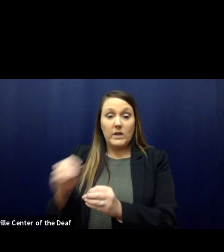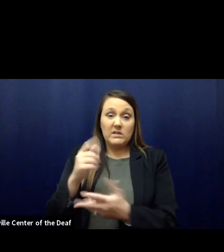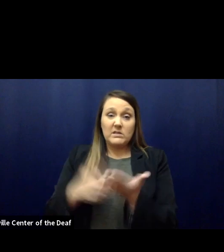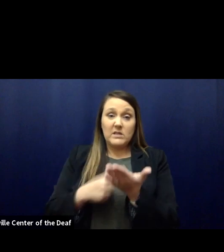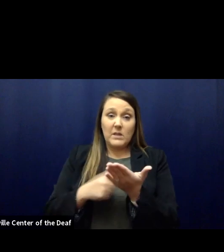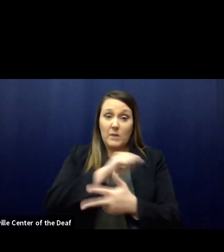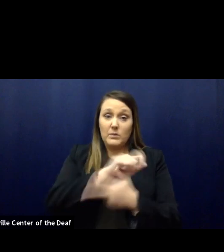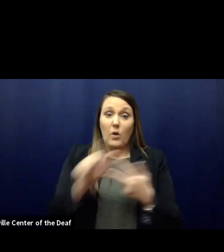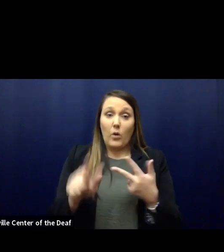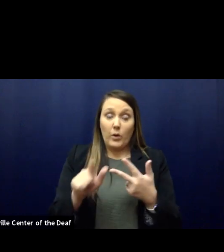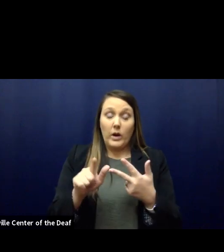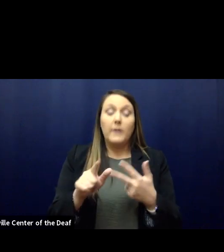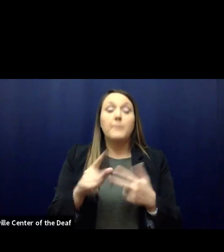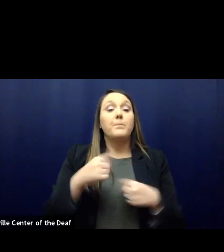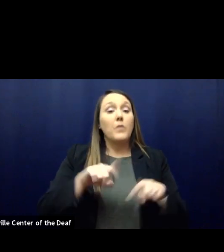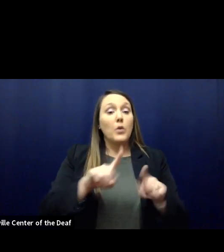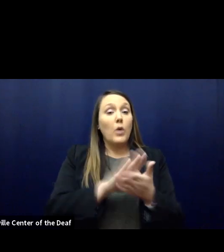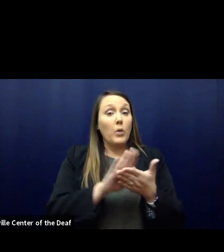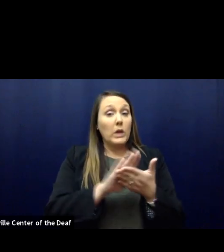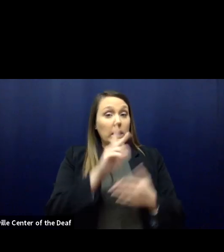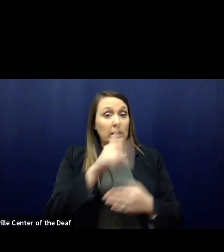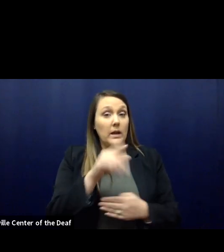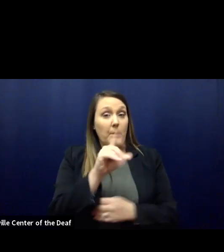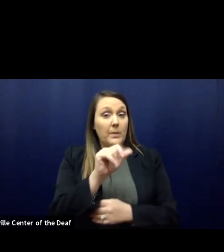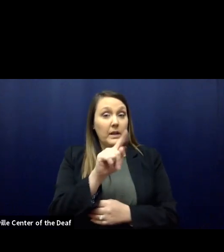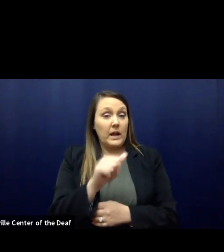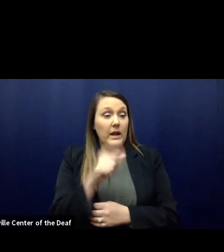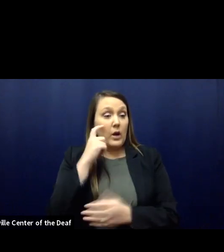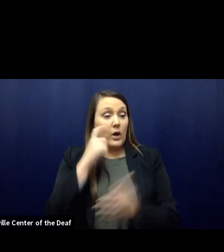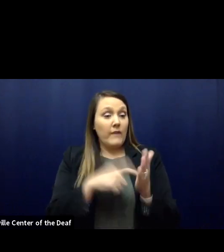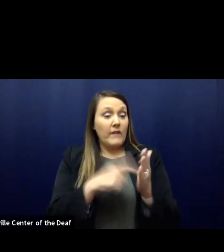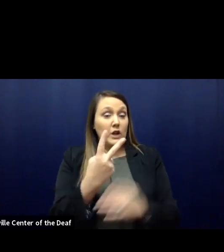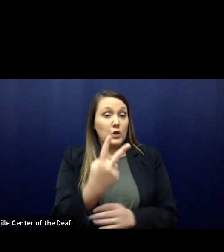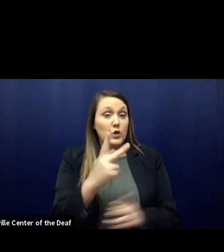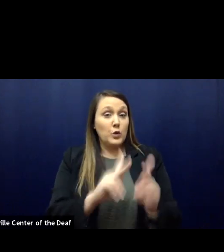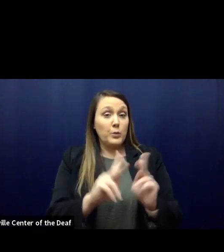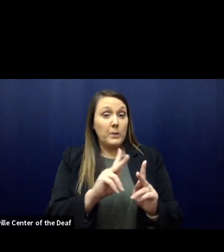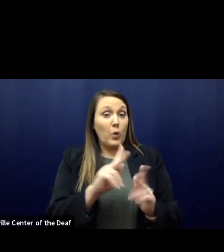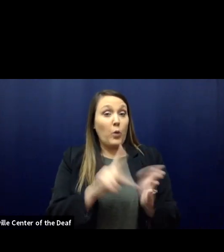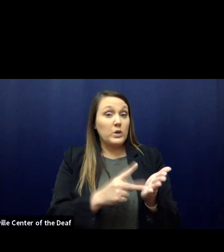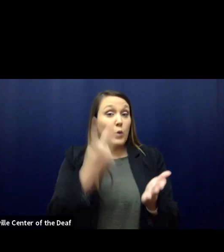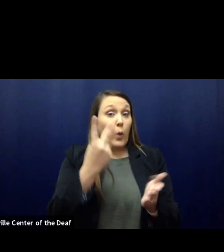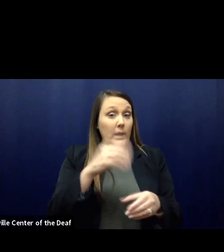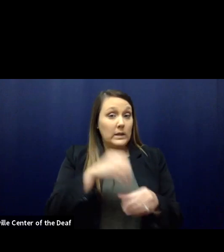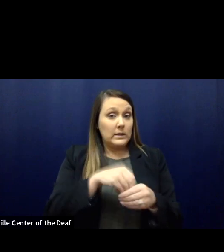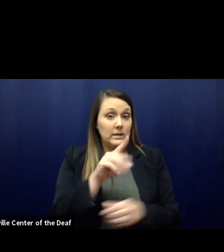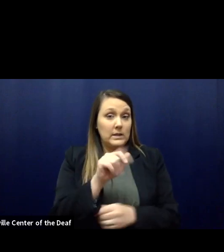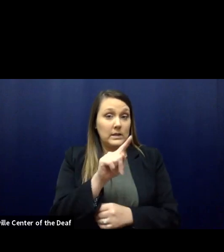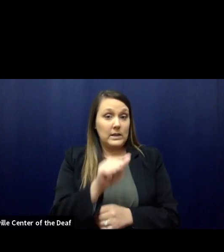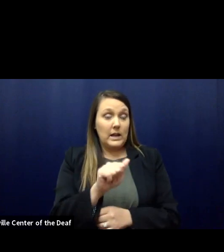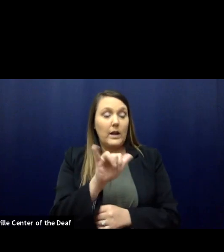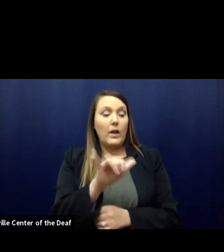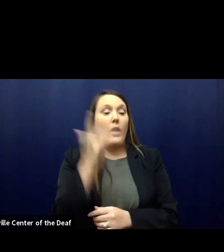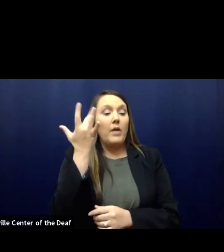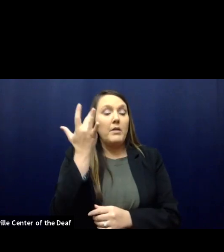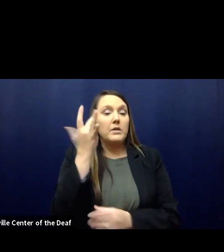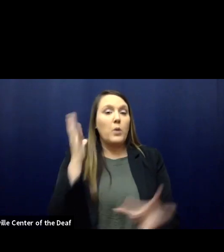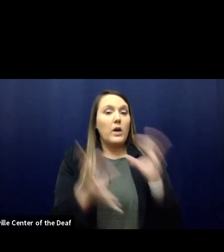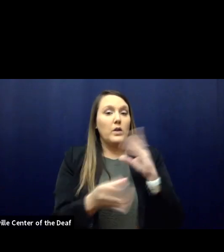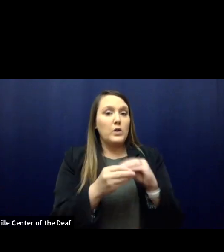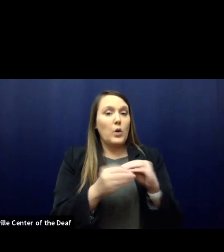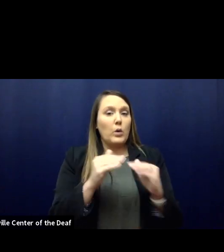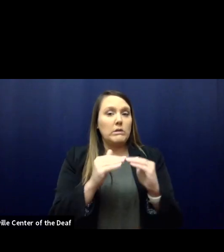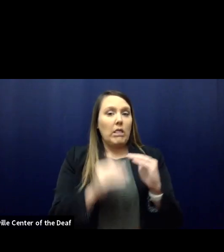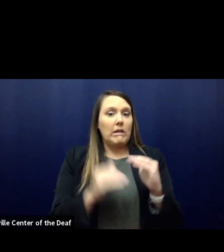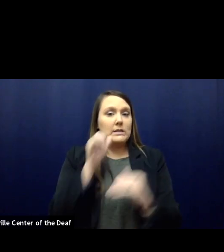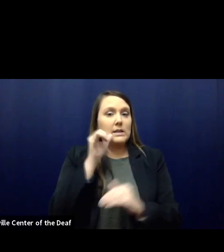cleaning process, we identified 2 individuals that were duplicates within the data. This is why the total on the website appears to be less than it was yesterday,